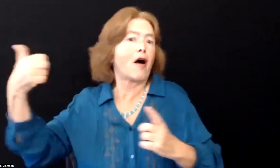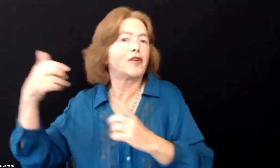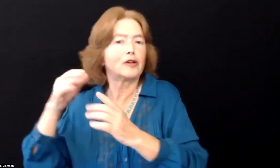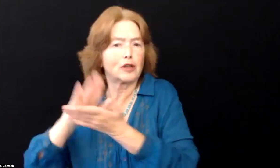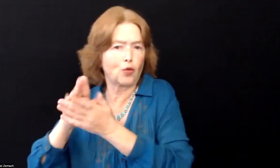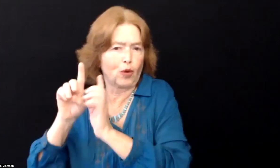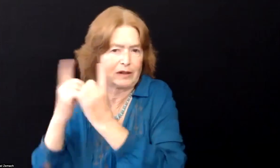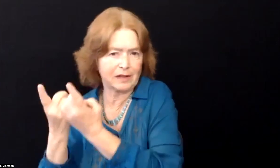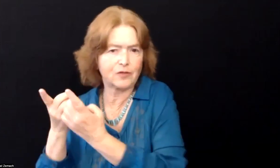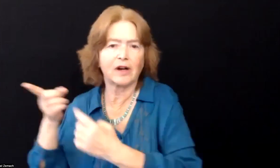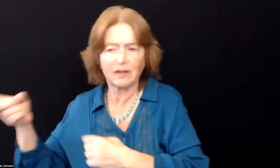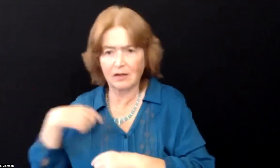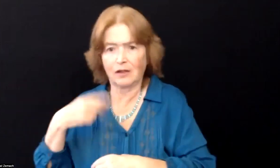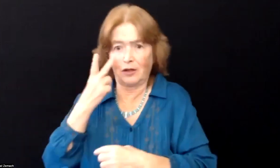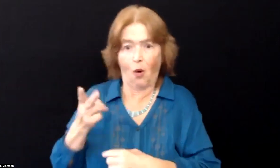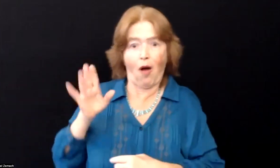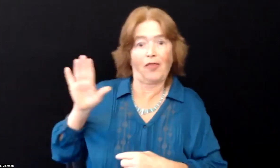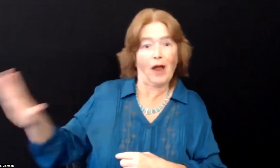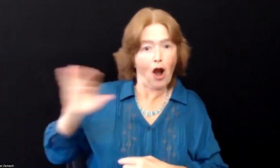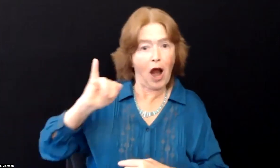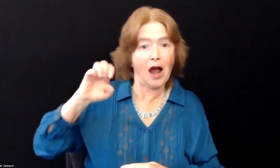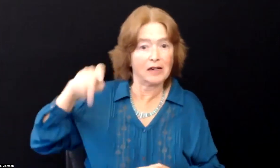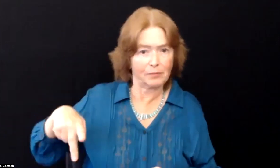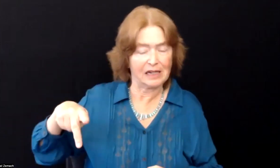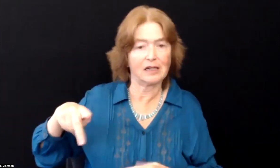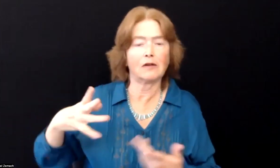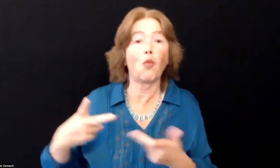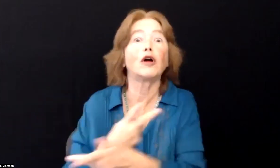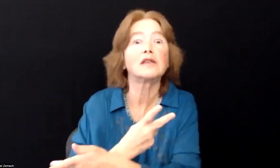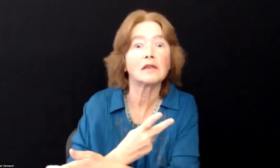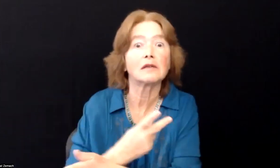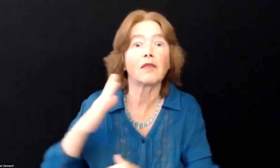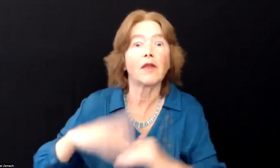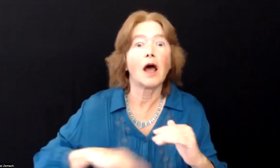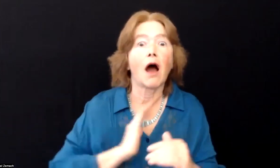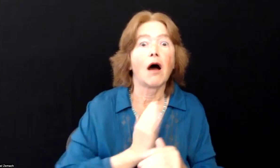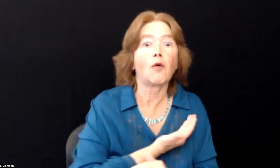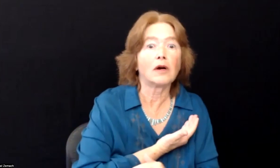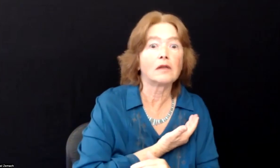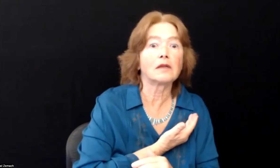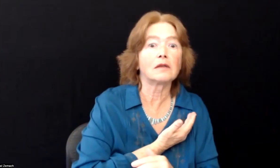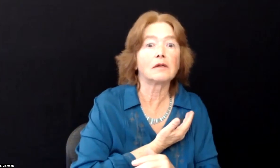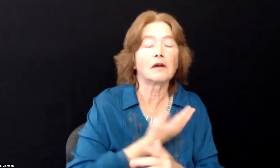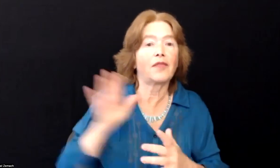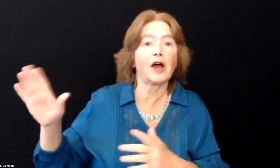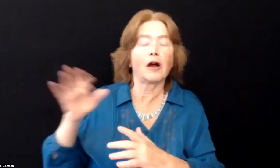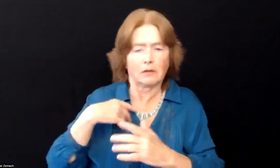school districts, I saw those IEPs, and I looked at the IEPs, and they were worse than